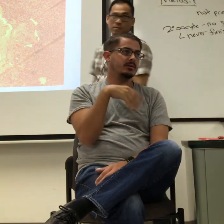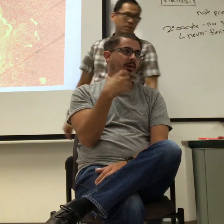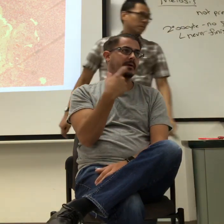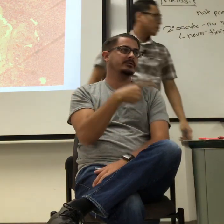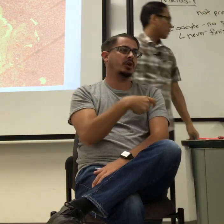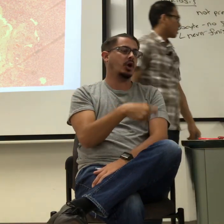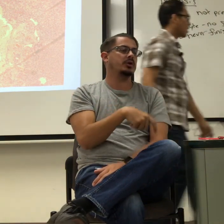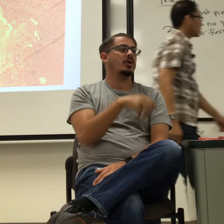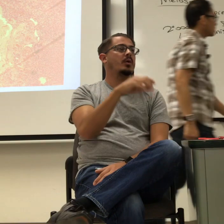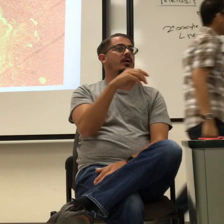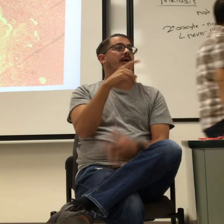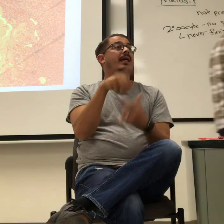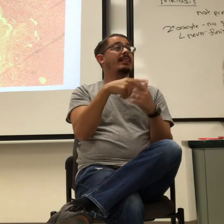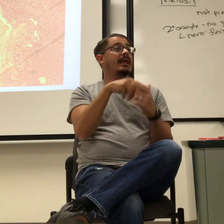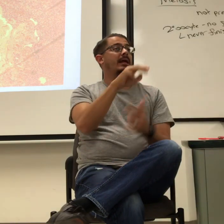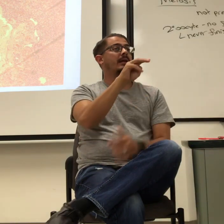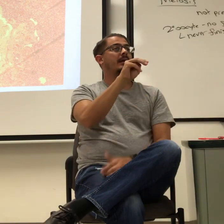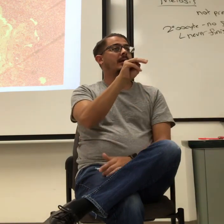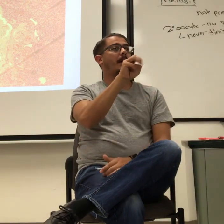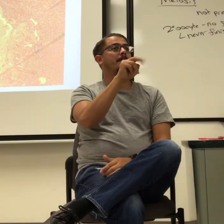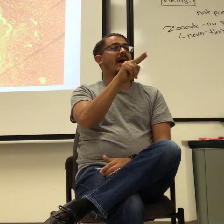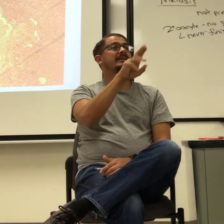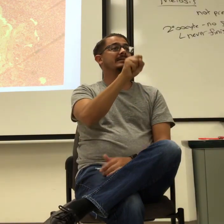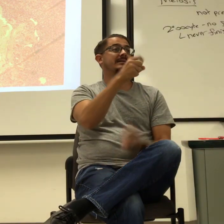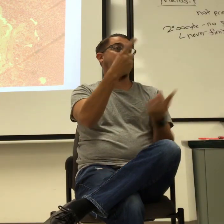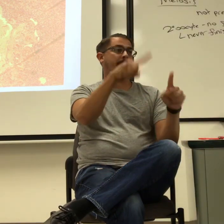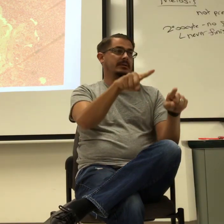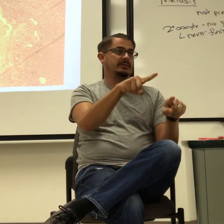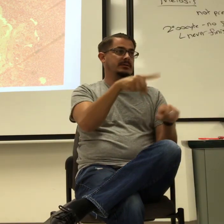occur because now